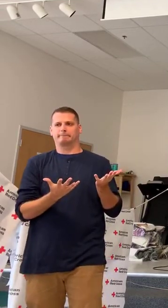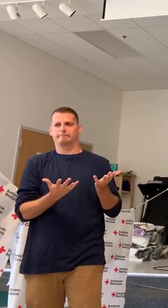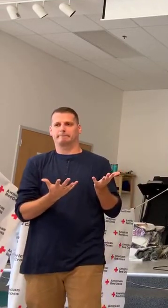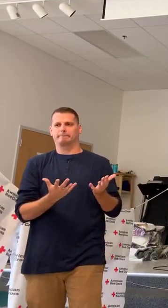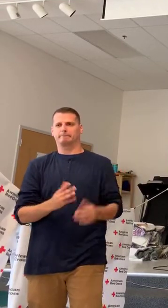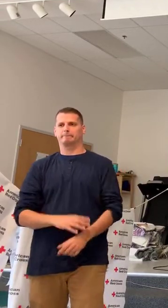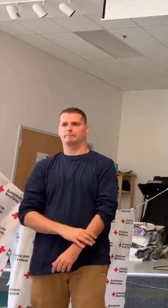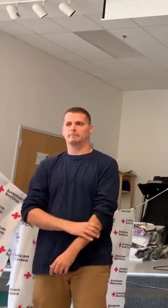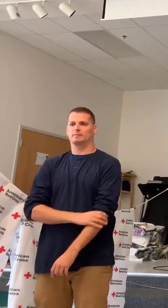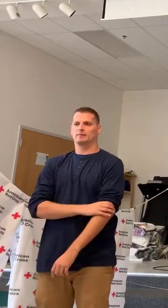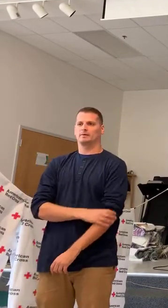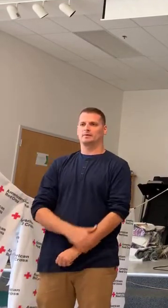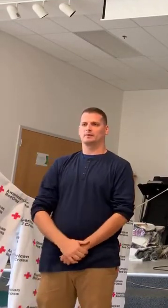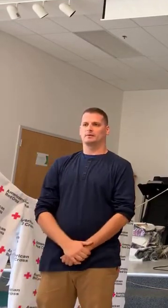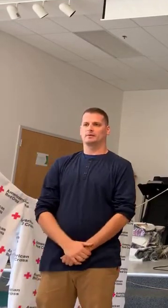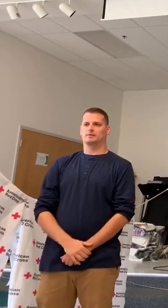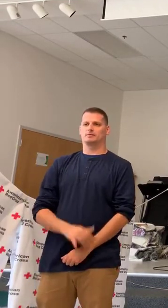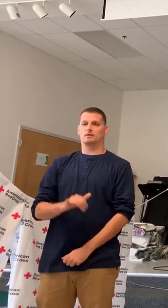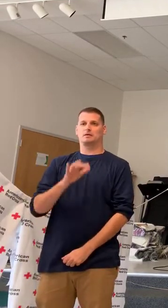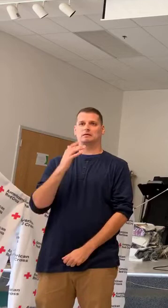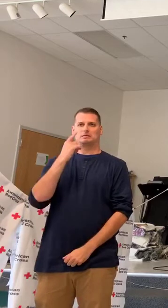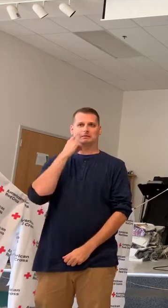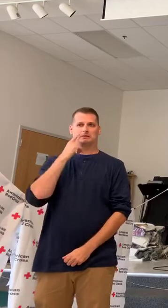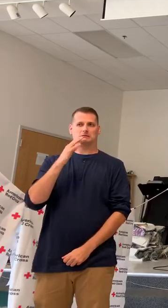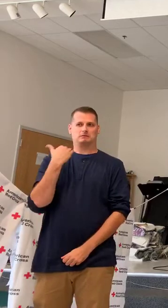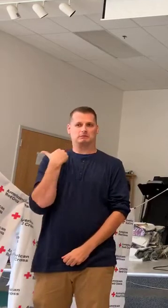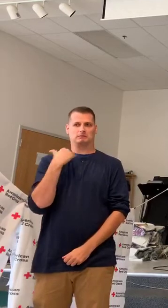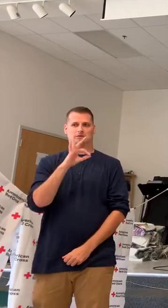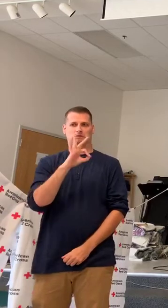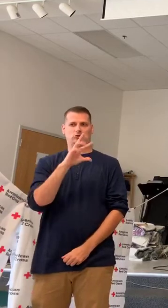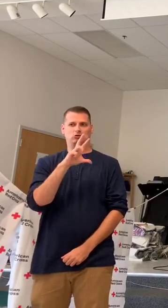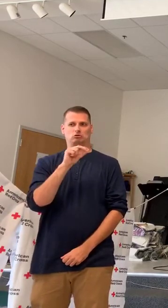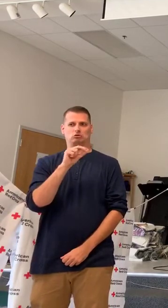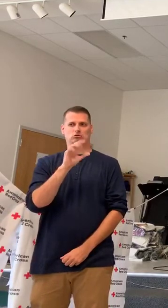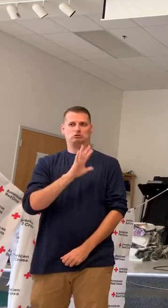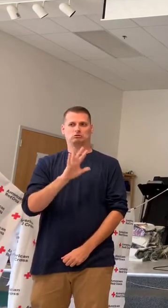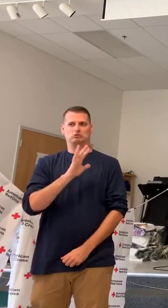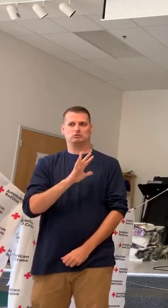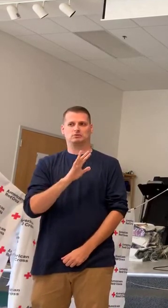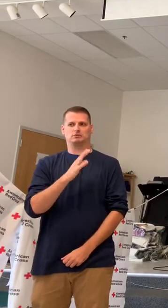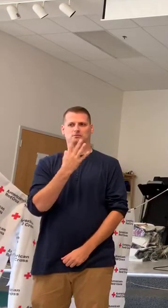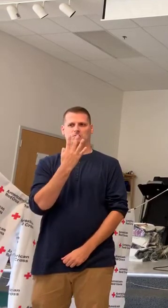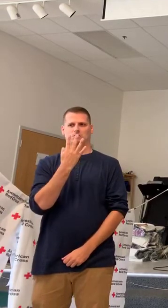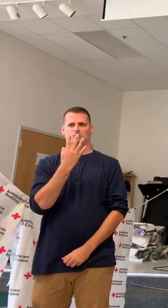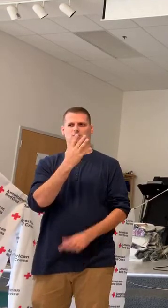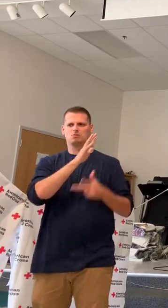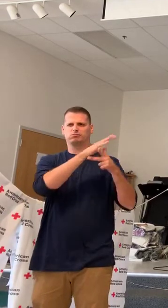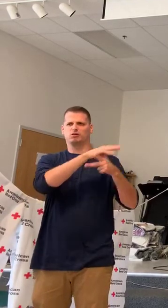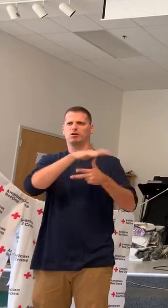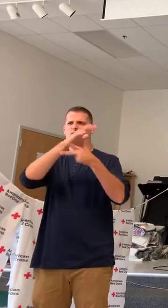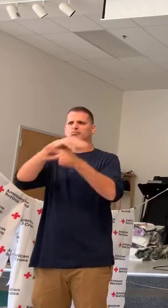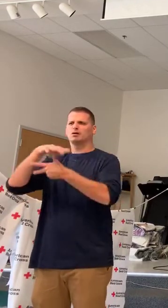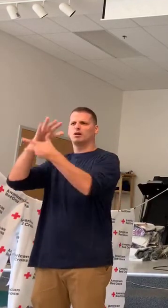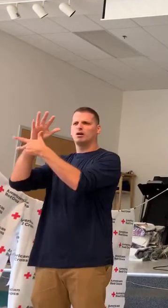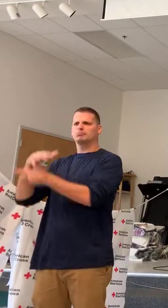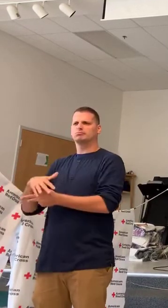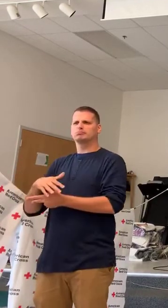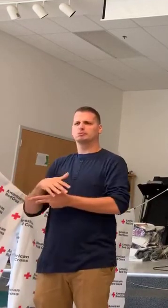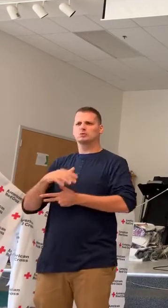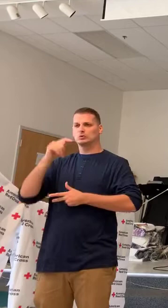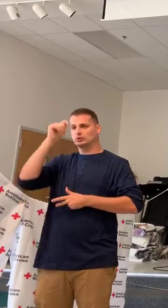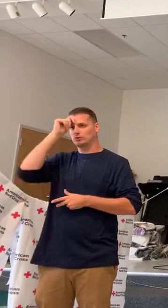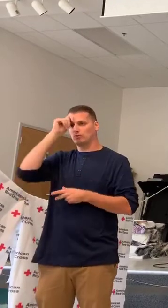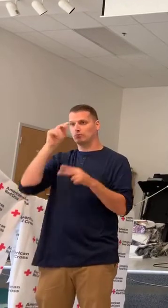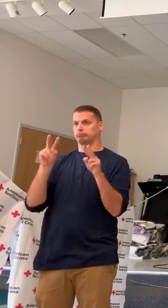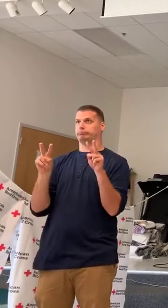five helicopters. They disappeared. There was three planes. They disappeared. And that's when the fire was all on the east side of the road. So I